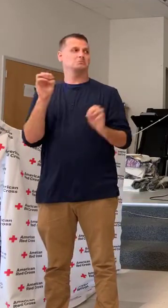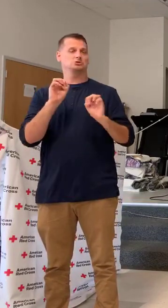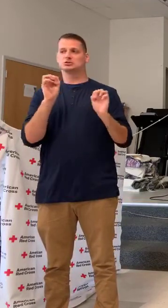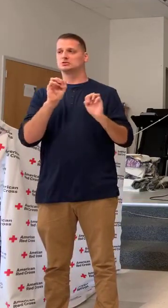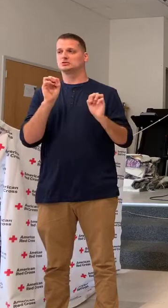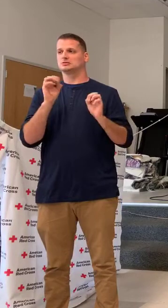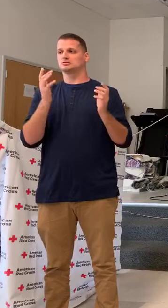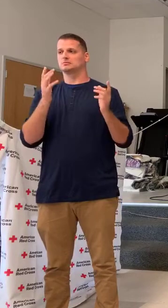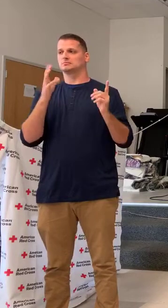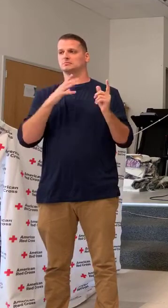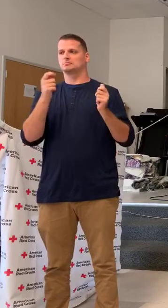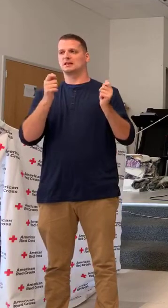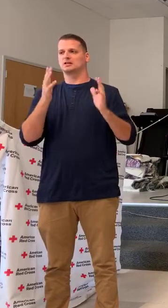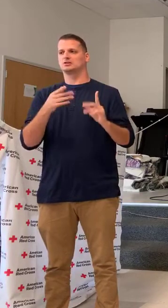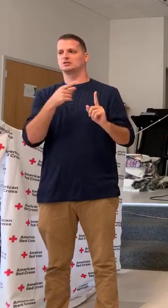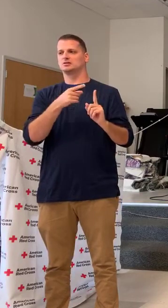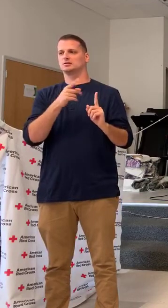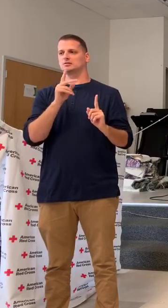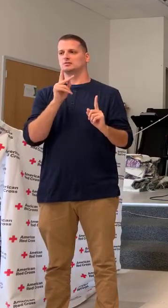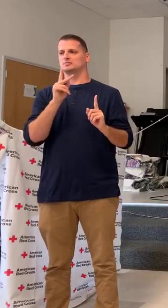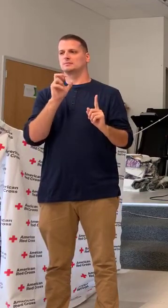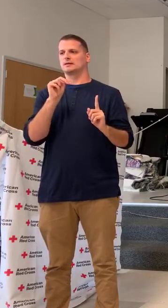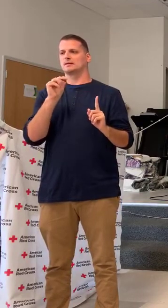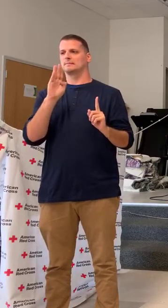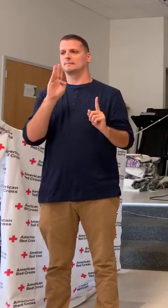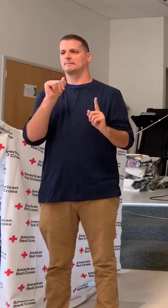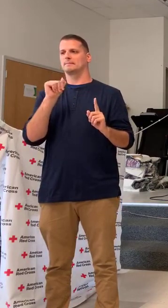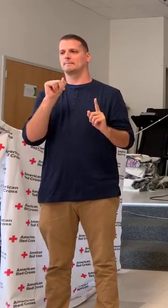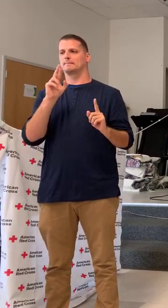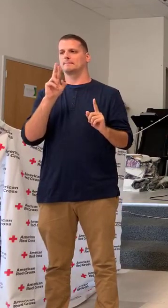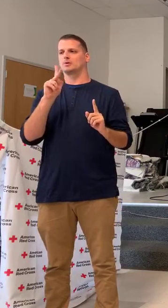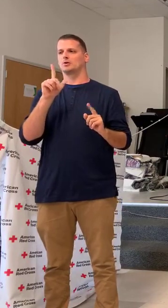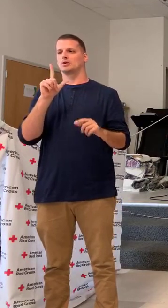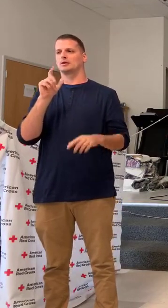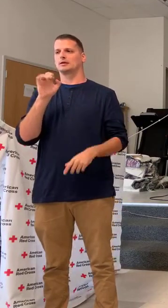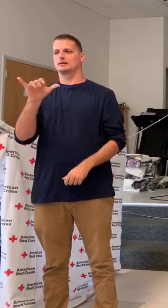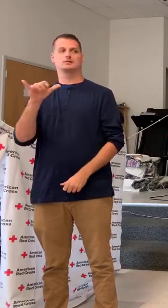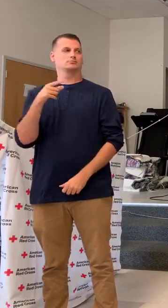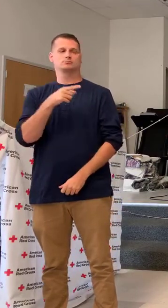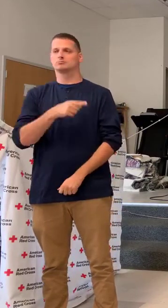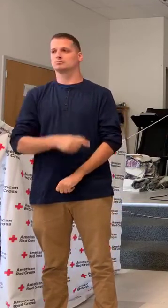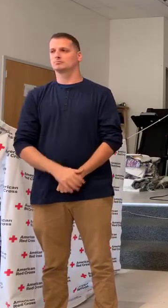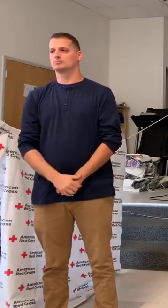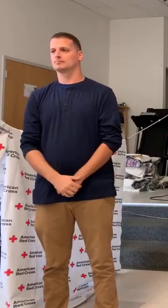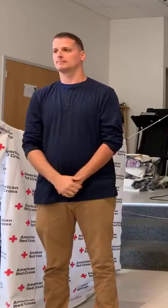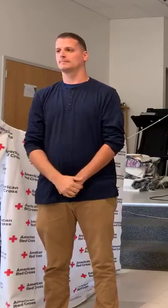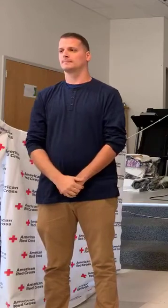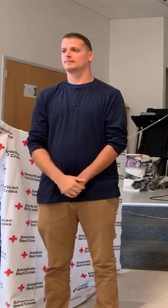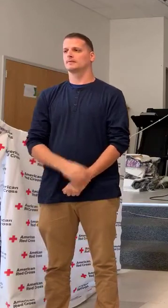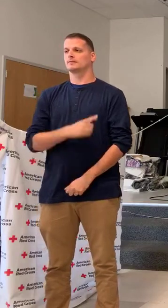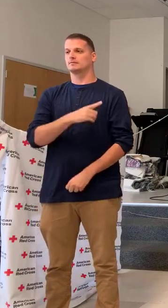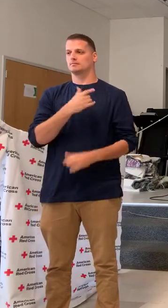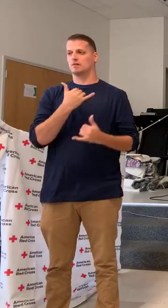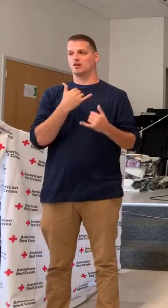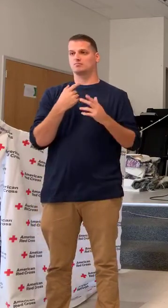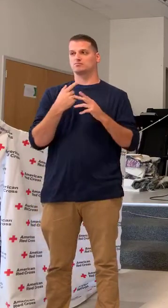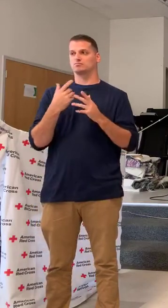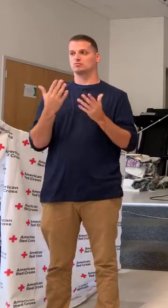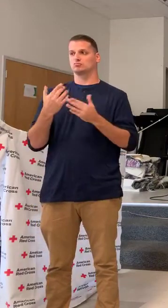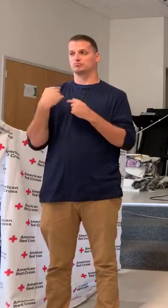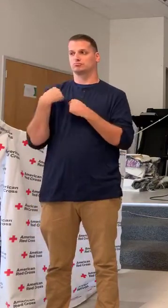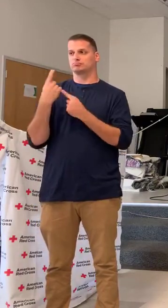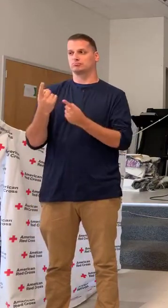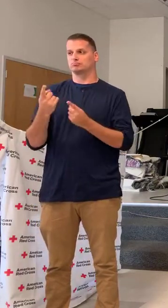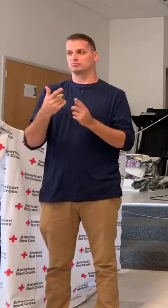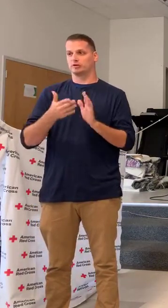he'll be able to give us an insight into his leader's intent for how this all went down, and he's been with us from day one. I mean, we don't operate without